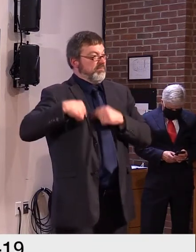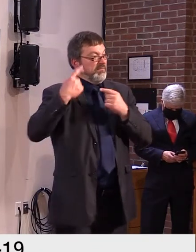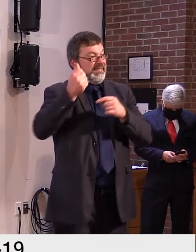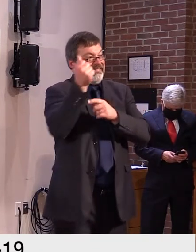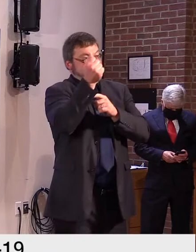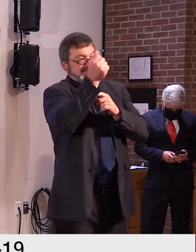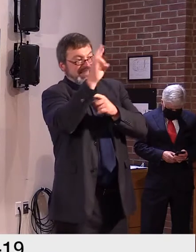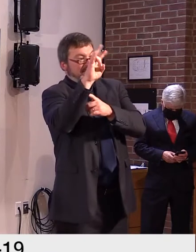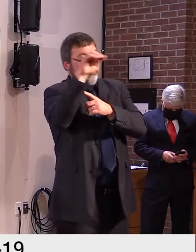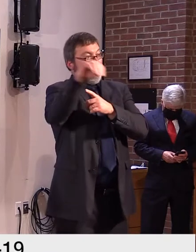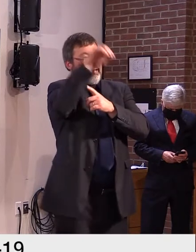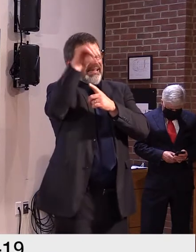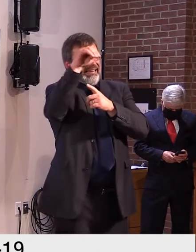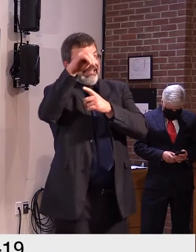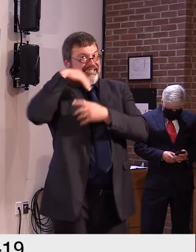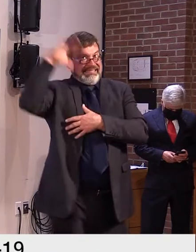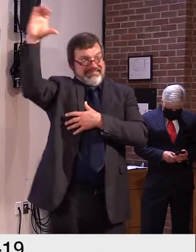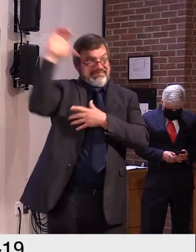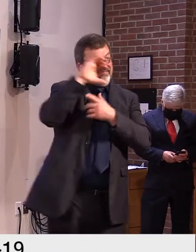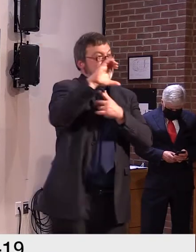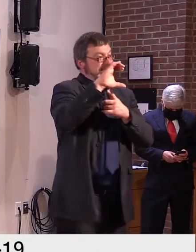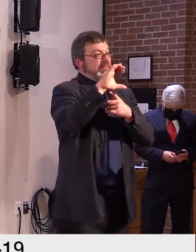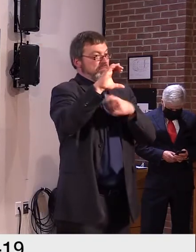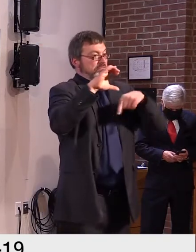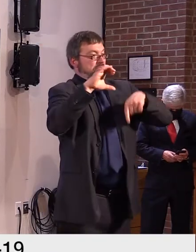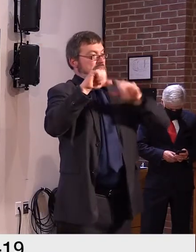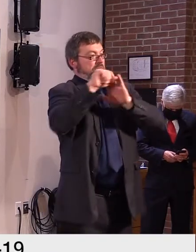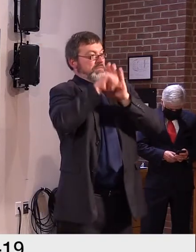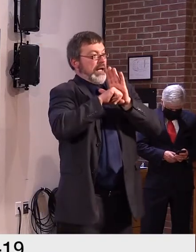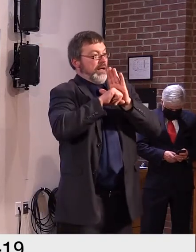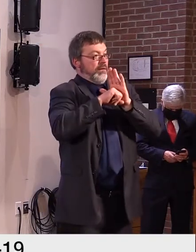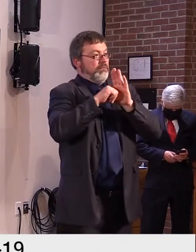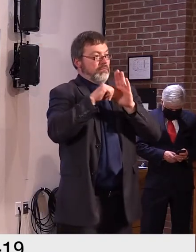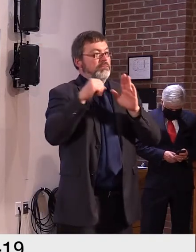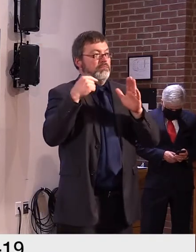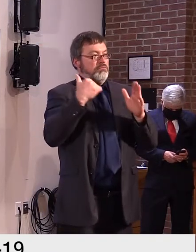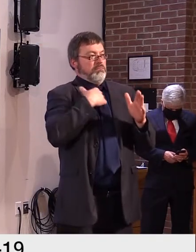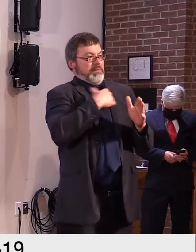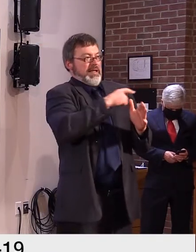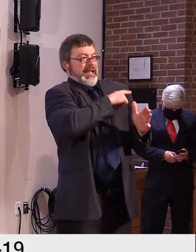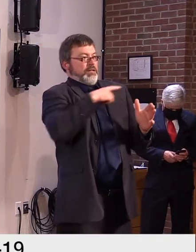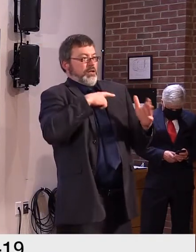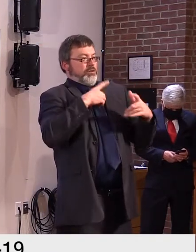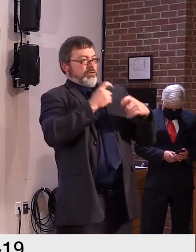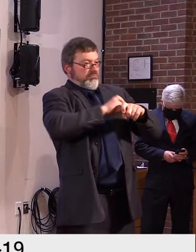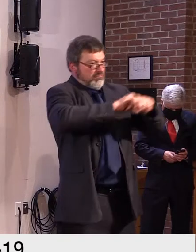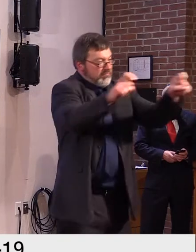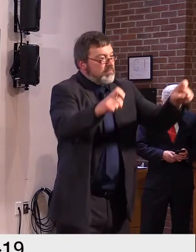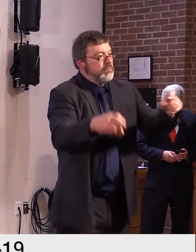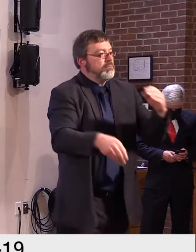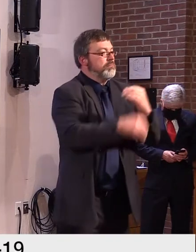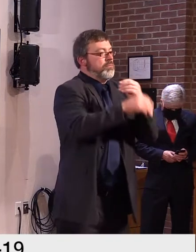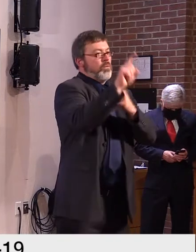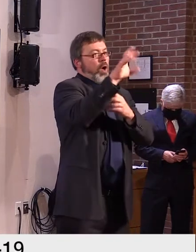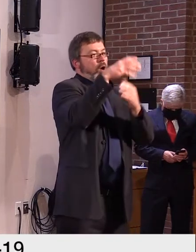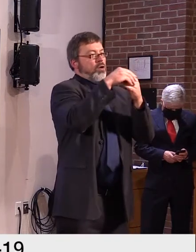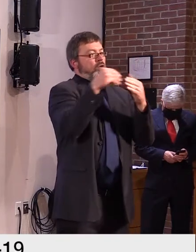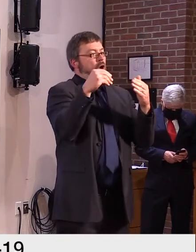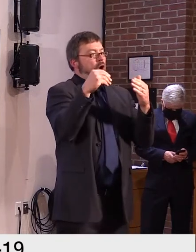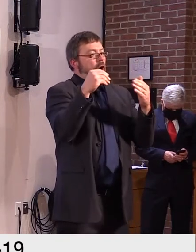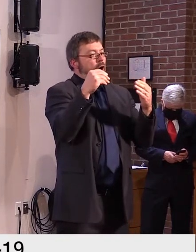received with the work of the legislature to provide another $100, but that's not enough either.